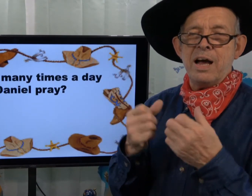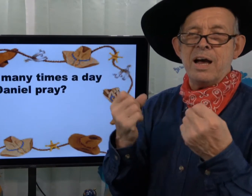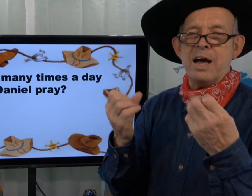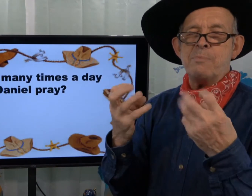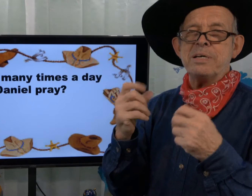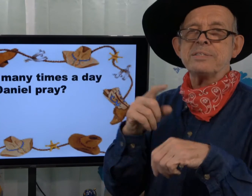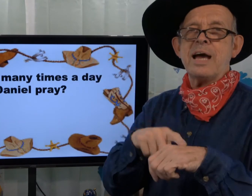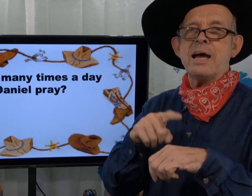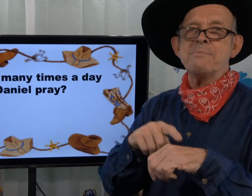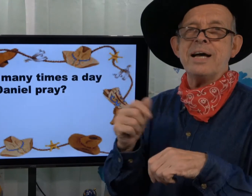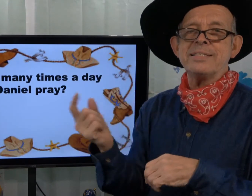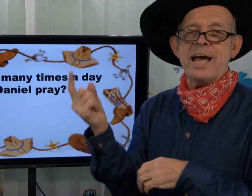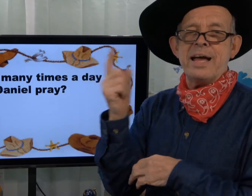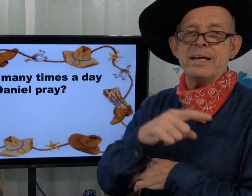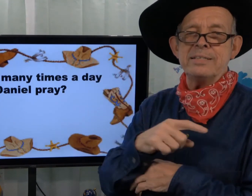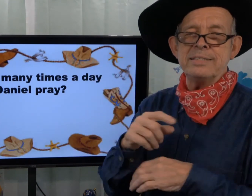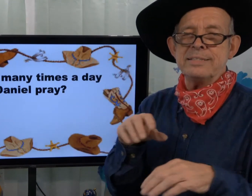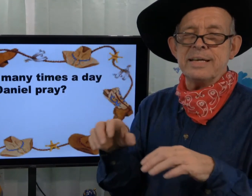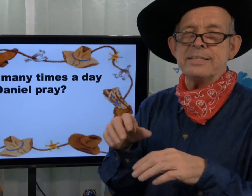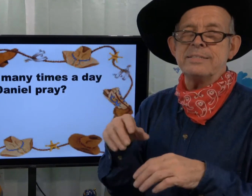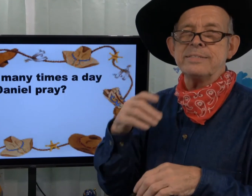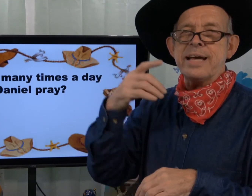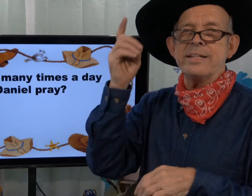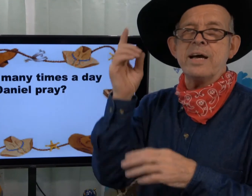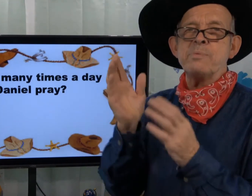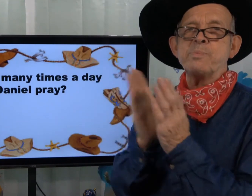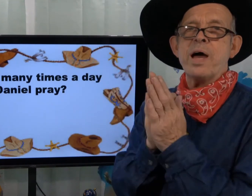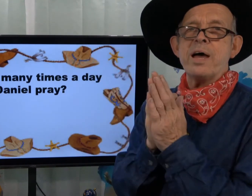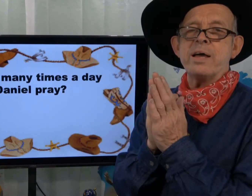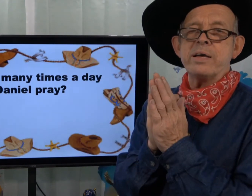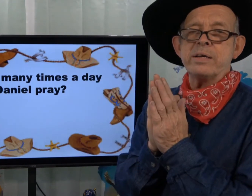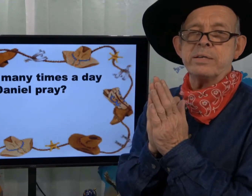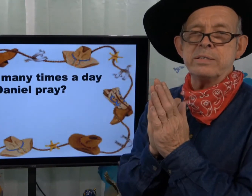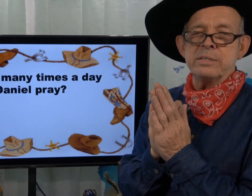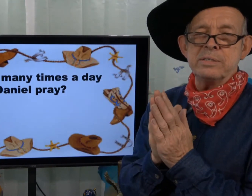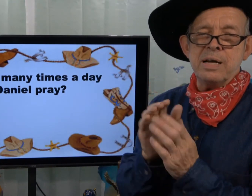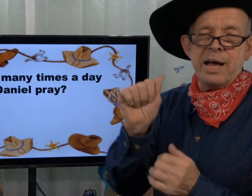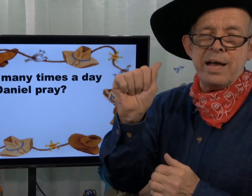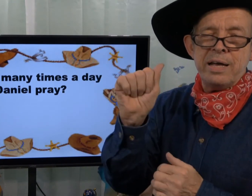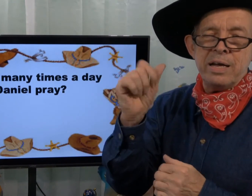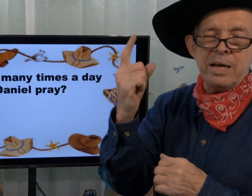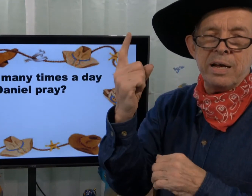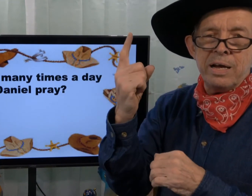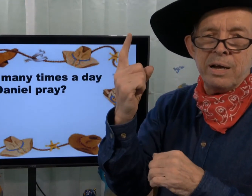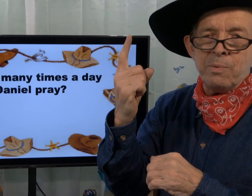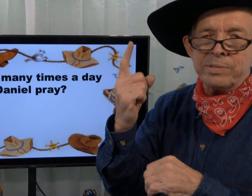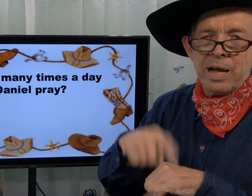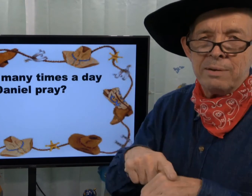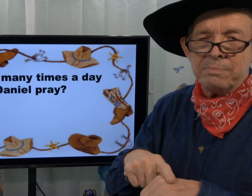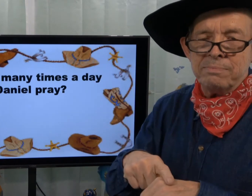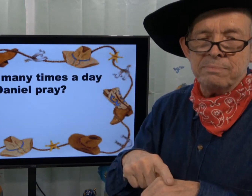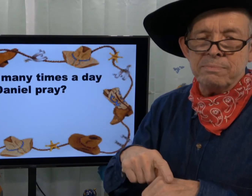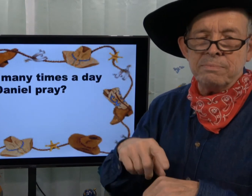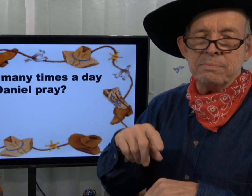How many times a day did Dada pray? A, one time.